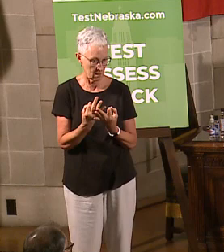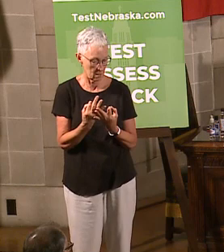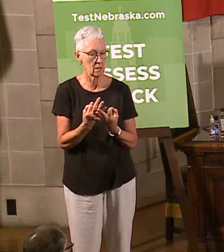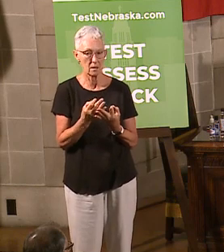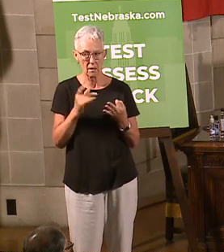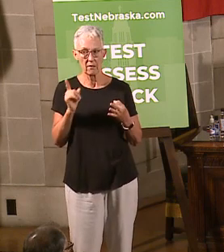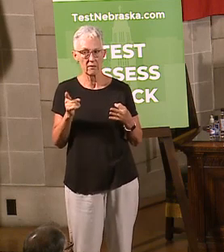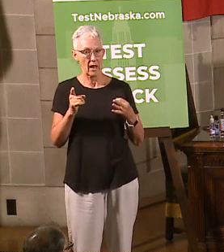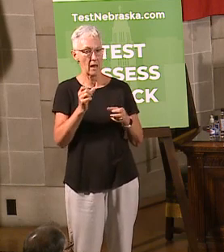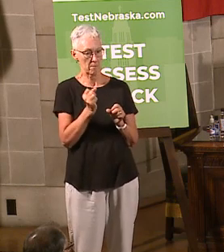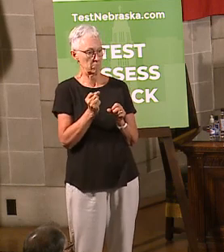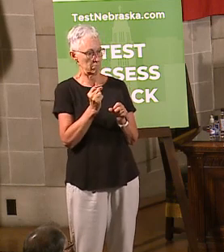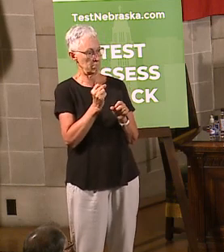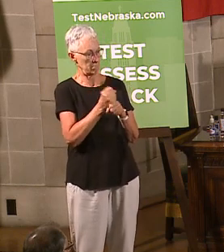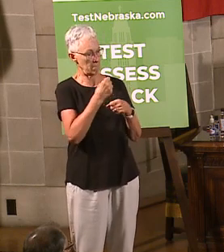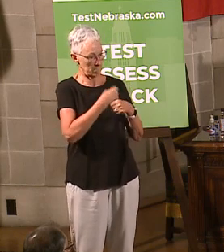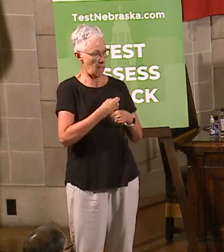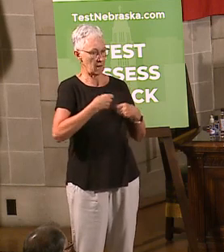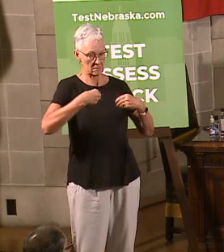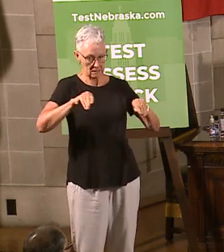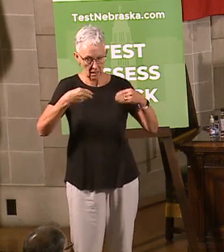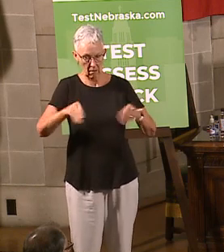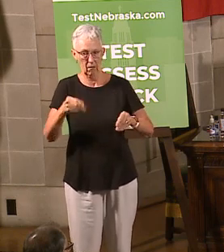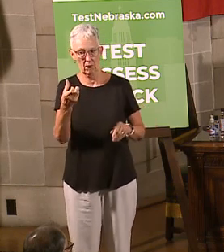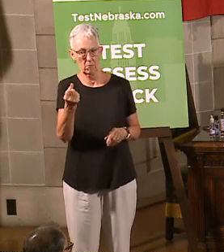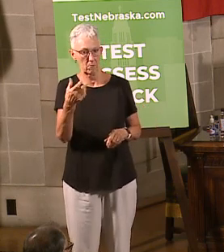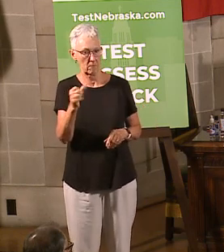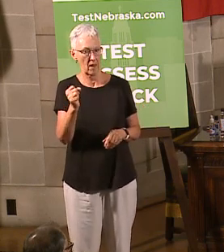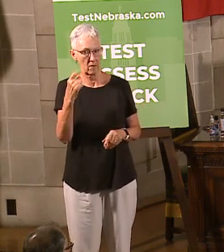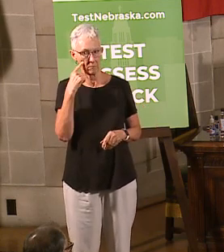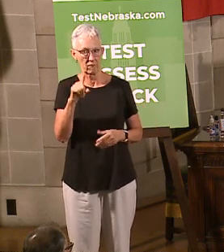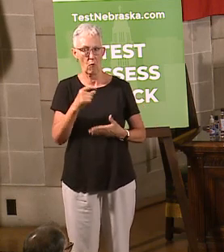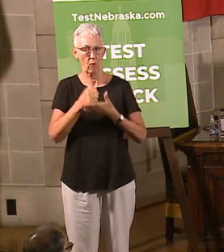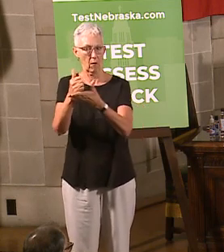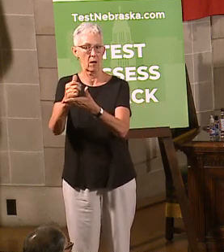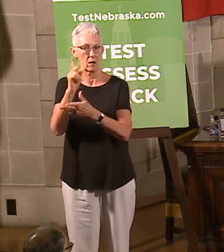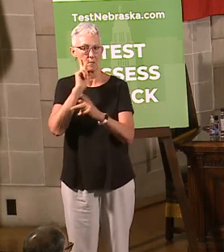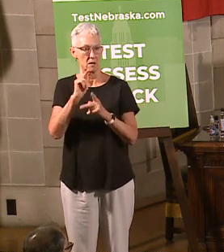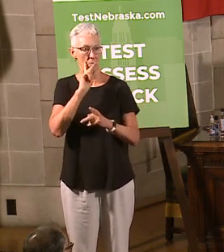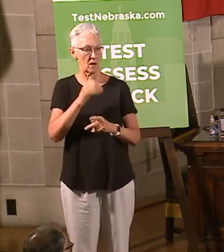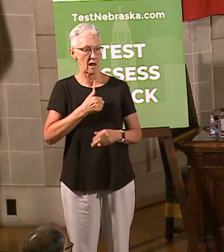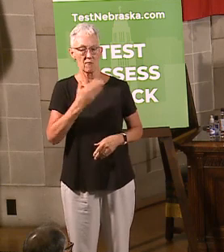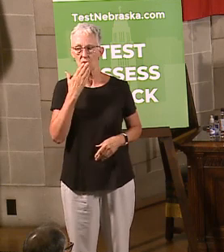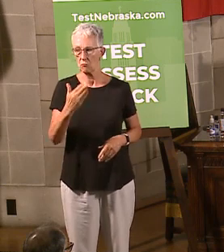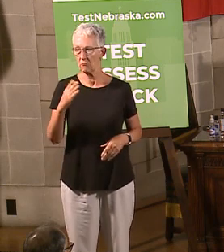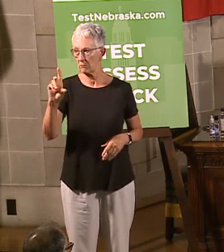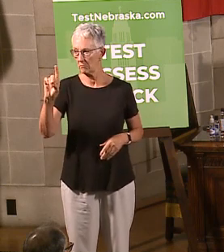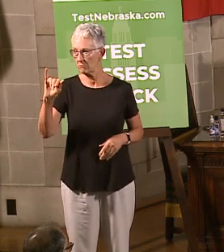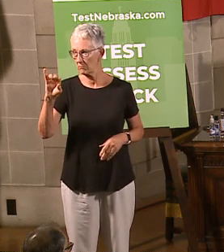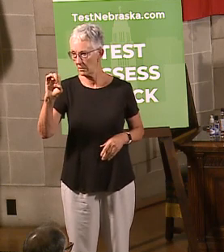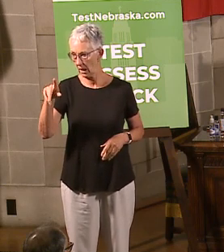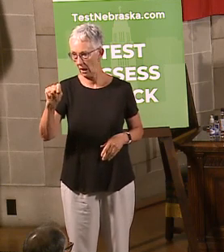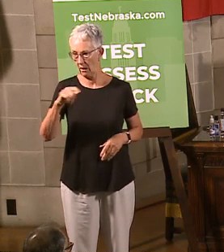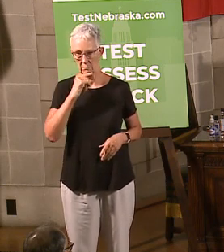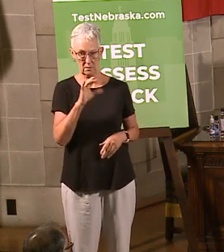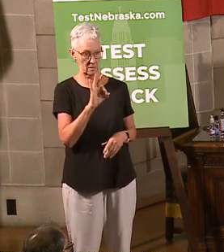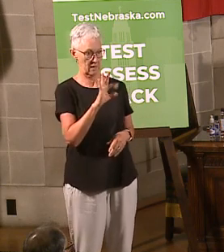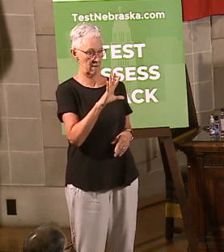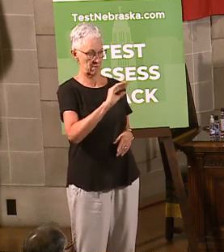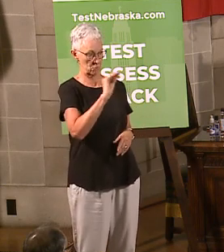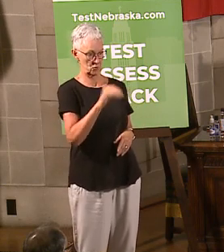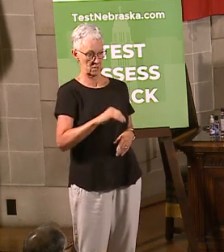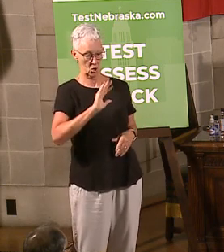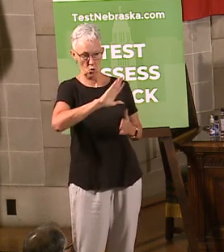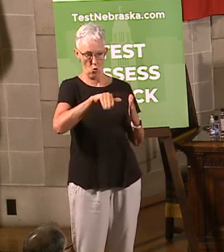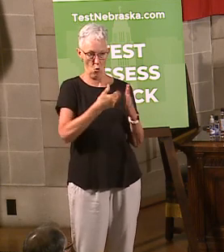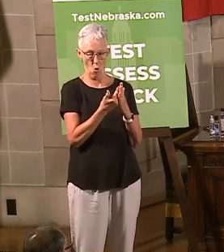diet. And our statistics are actually a little bit higher than the rest of the country nationally. About 95% of all dairy